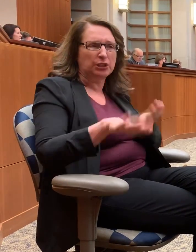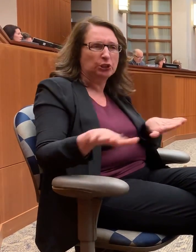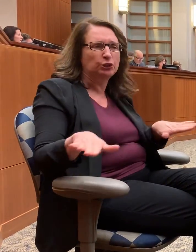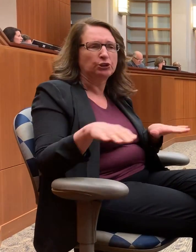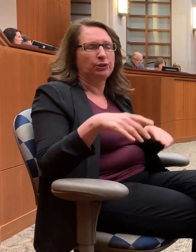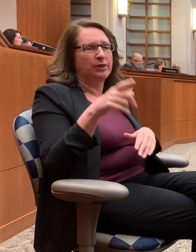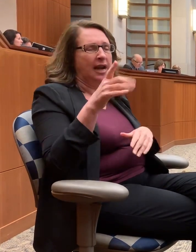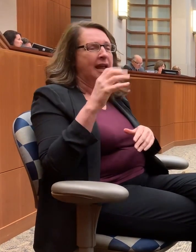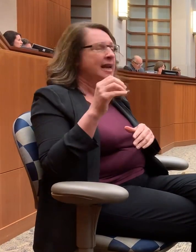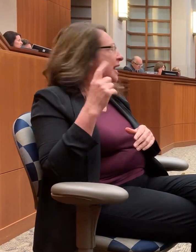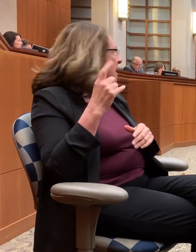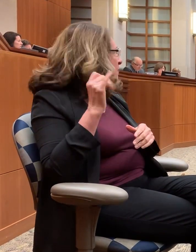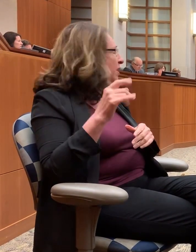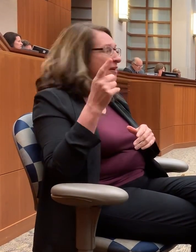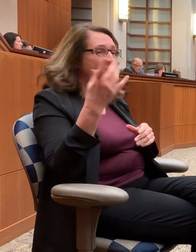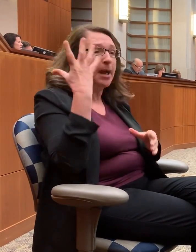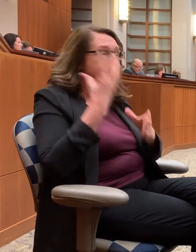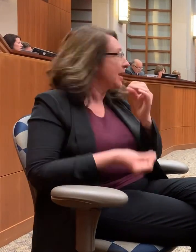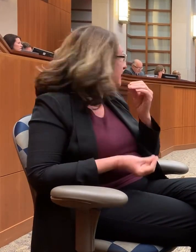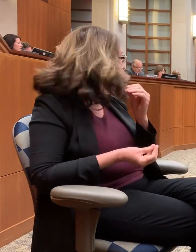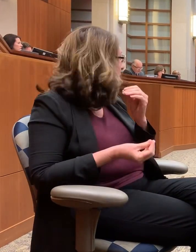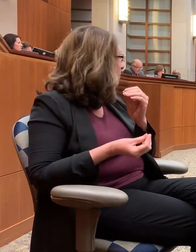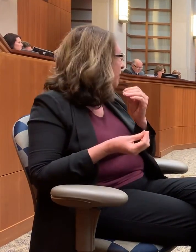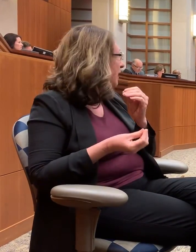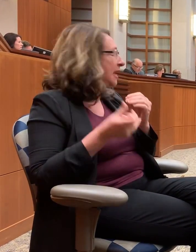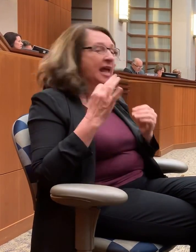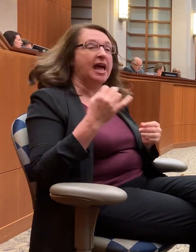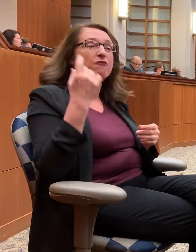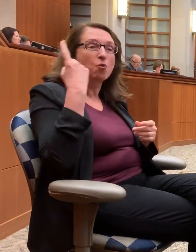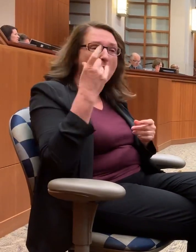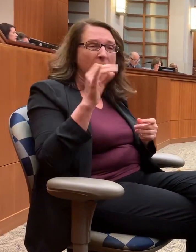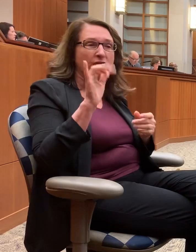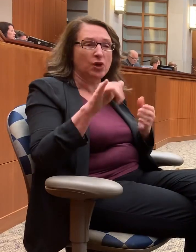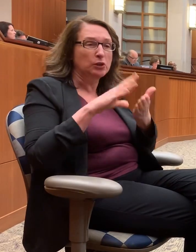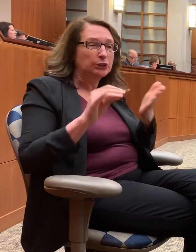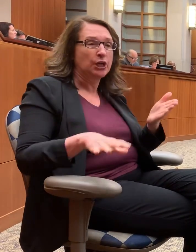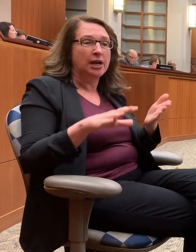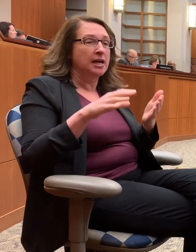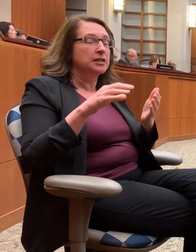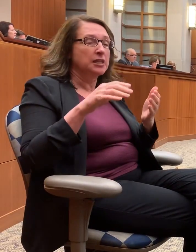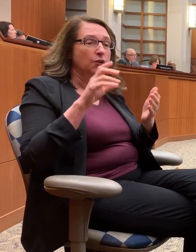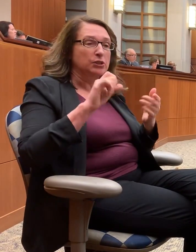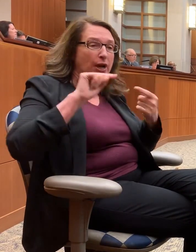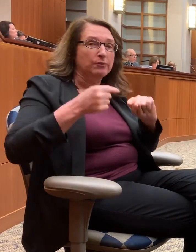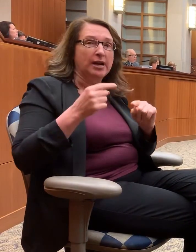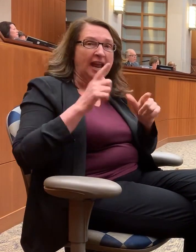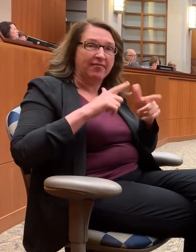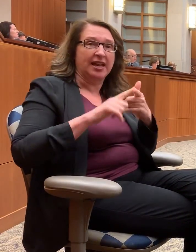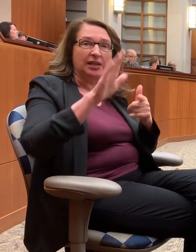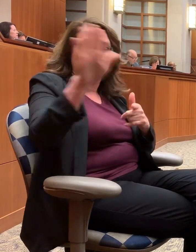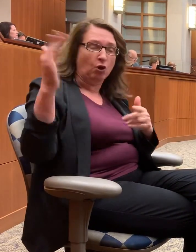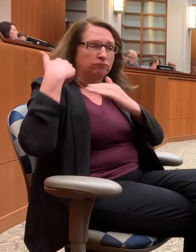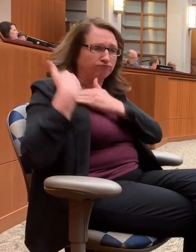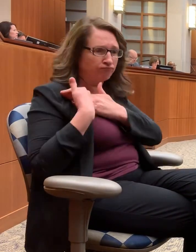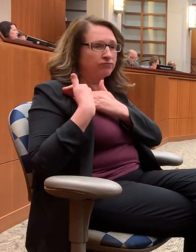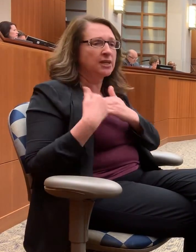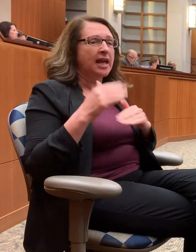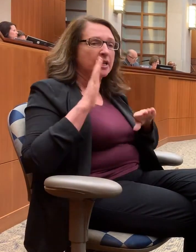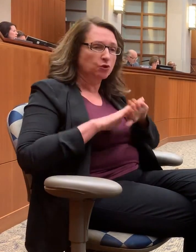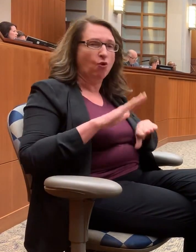children. And if one of them passes away, if one of them is injured, it is on you. It is